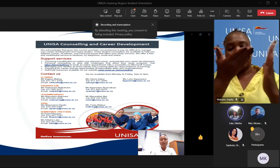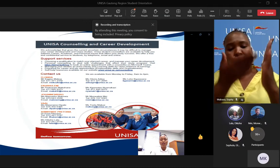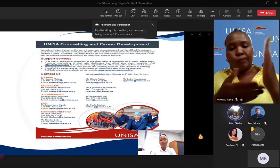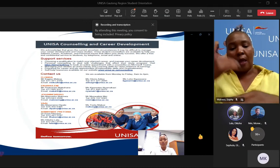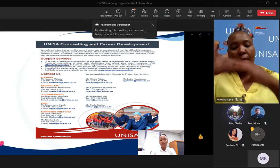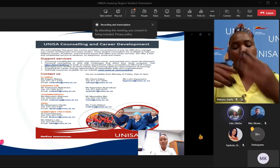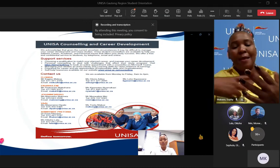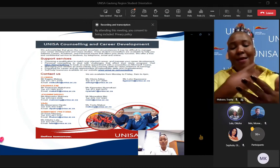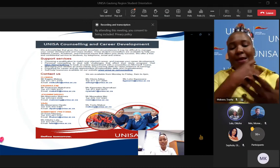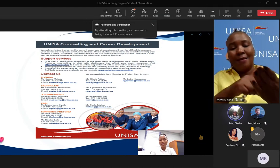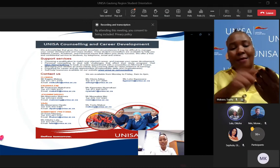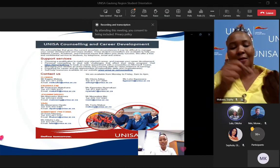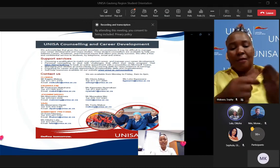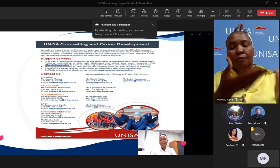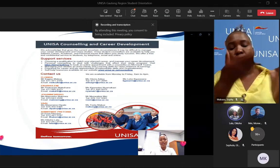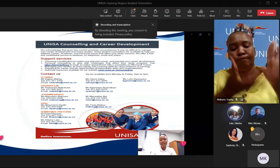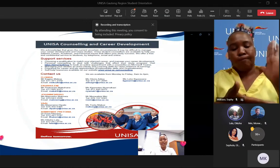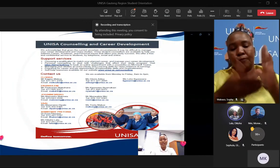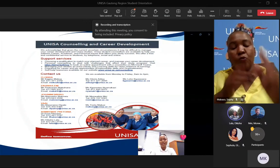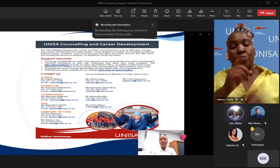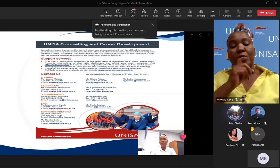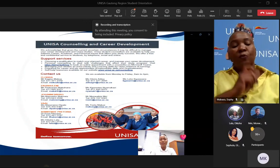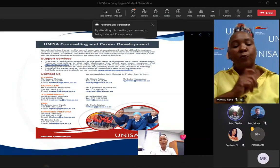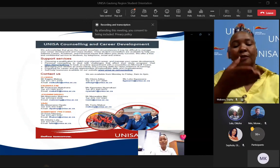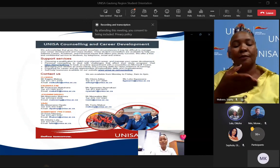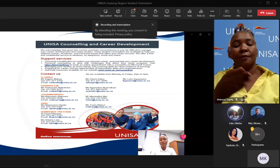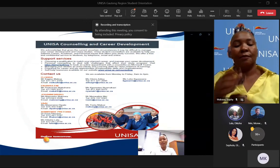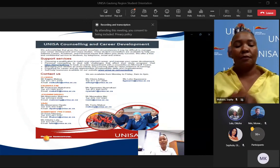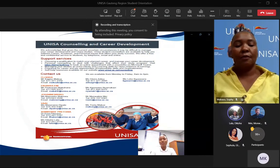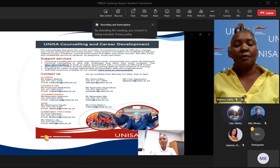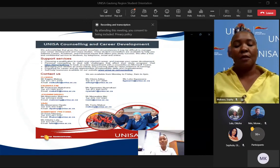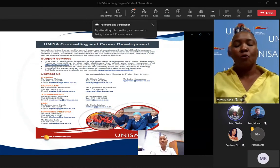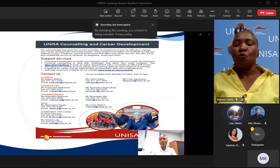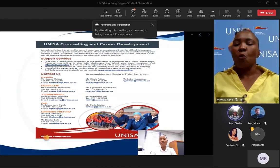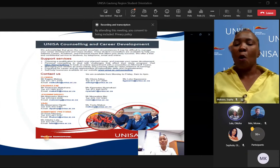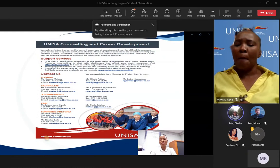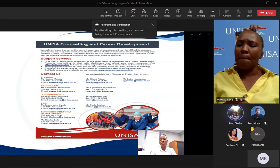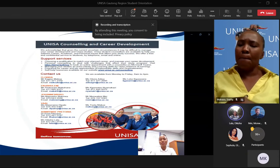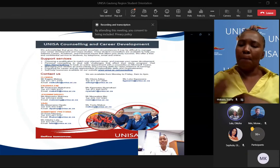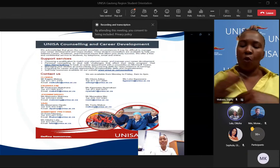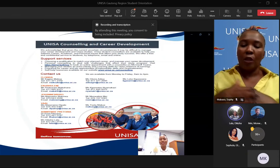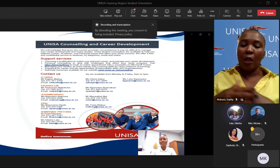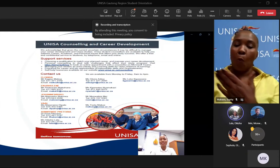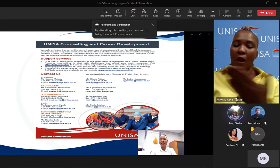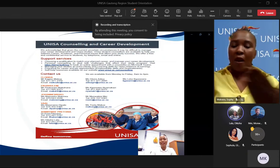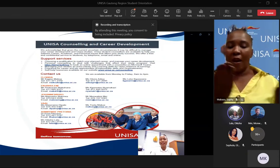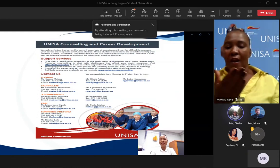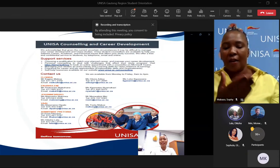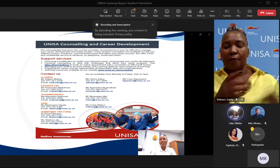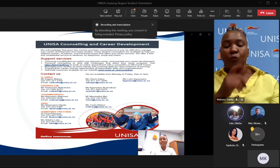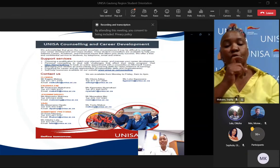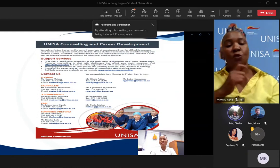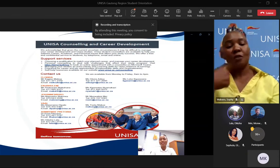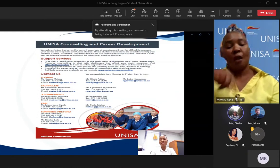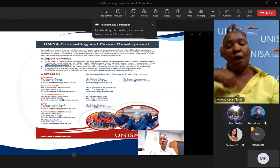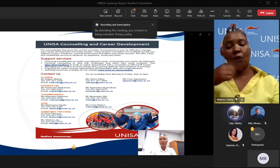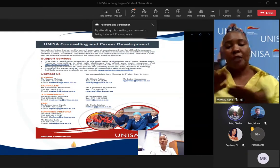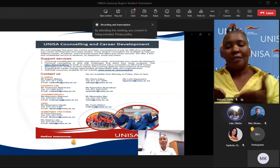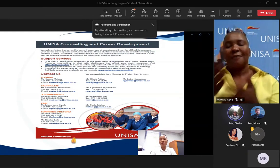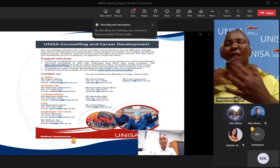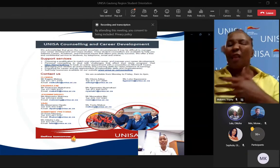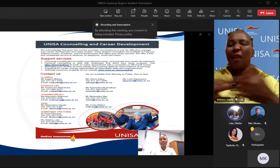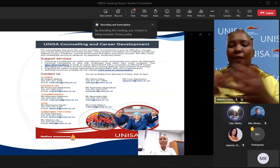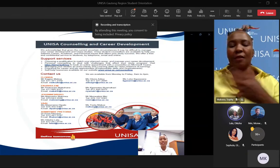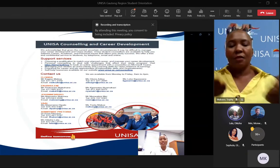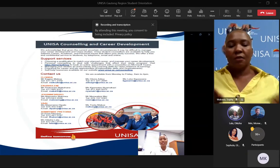for you to utilize uh you are more than welcome to use us in any services that